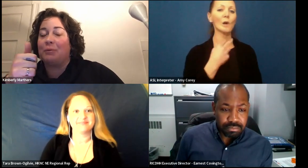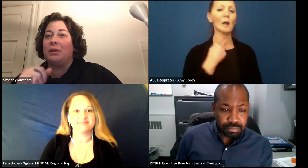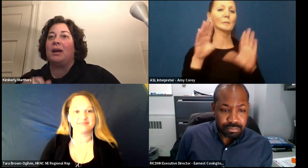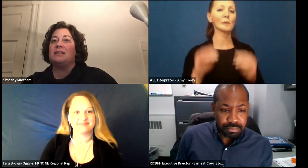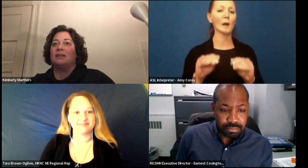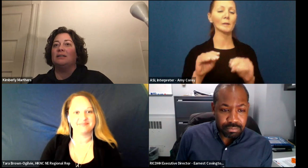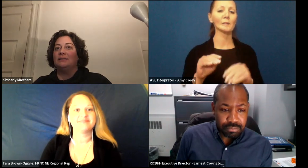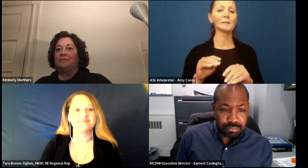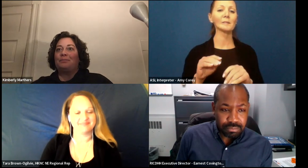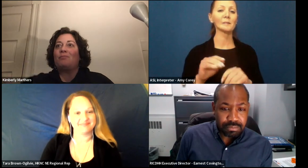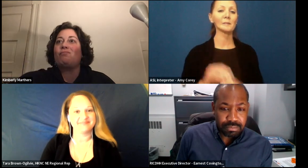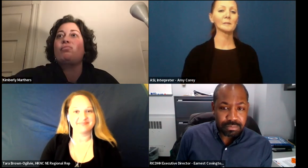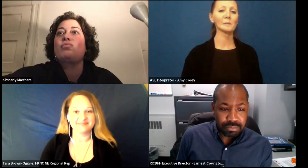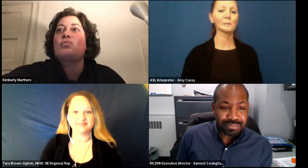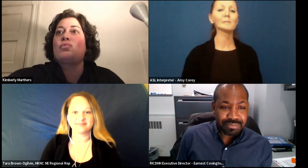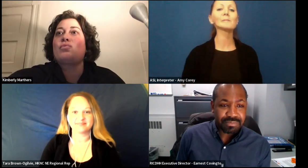You're muted, Kimmy.